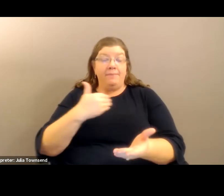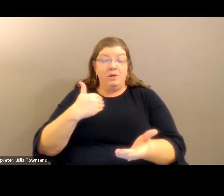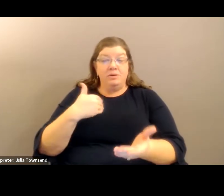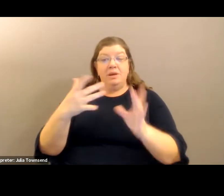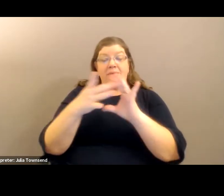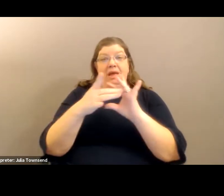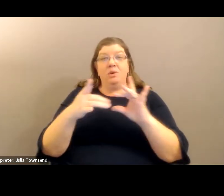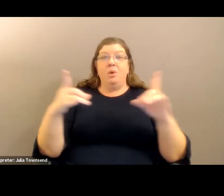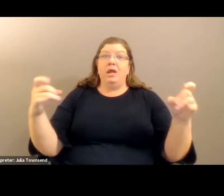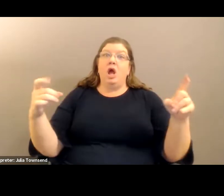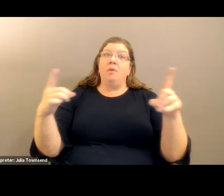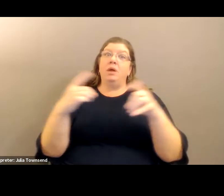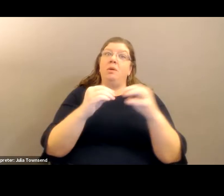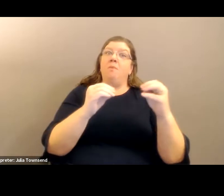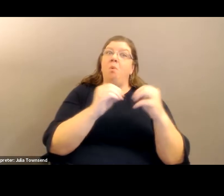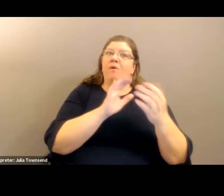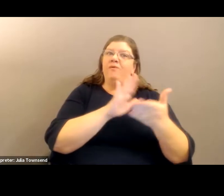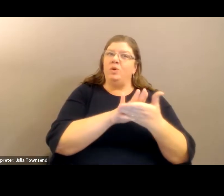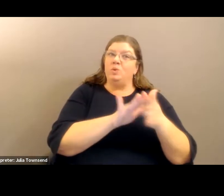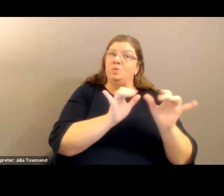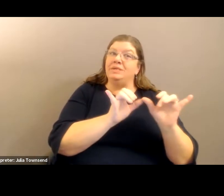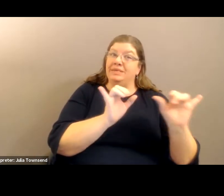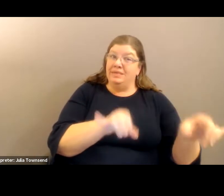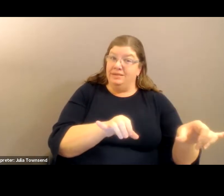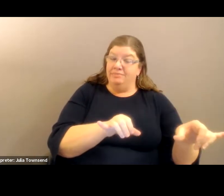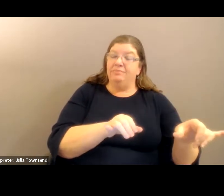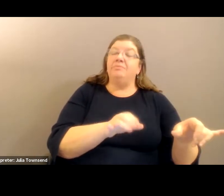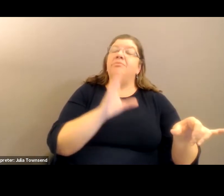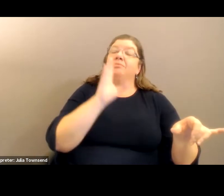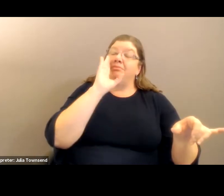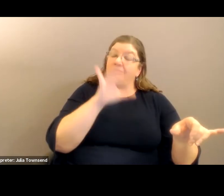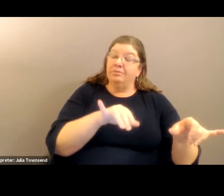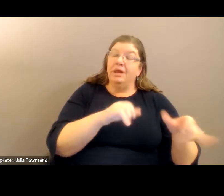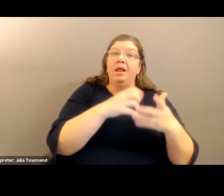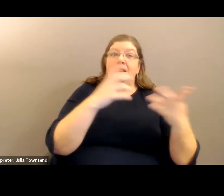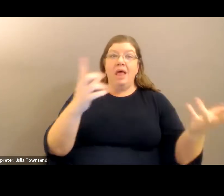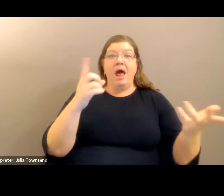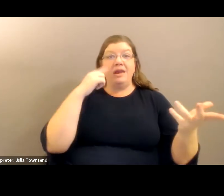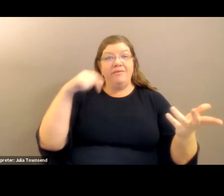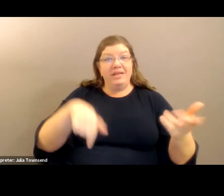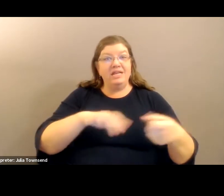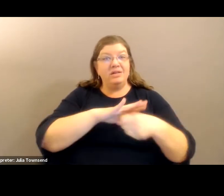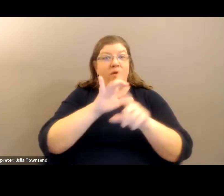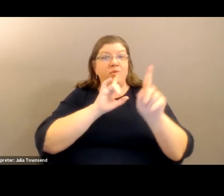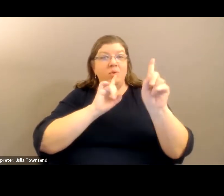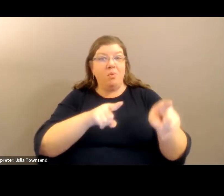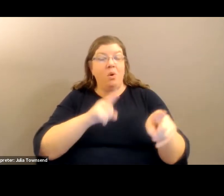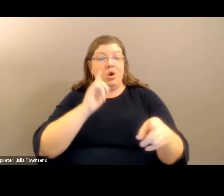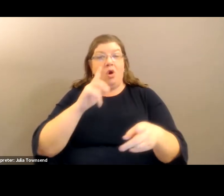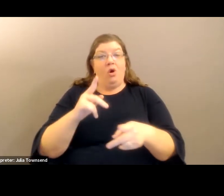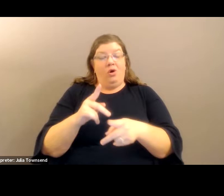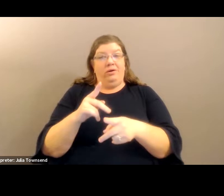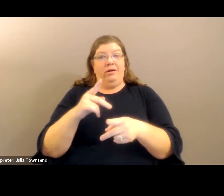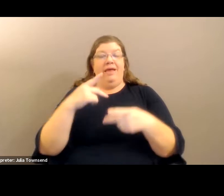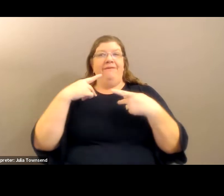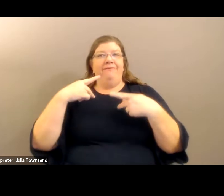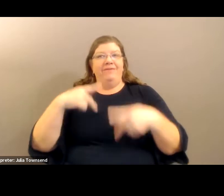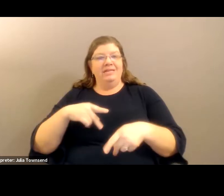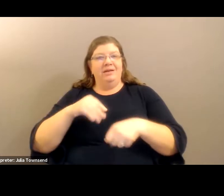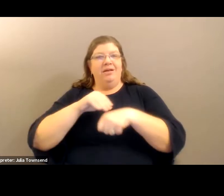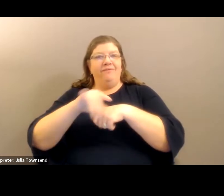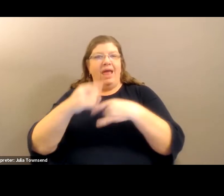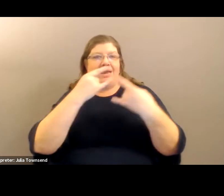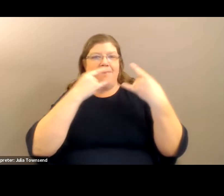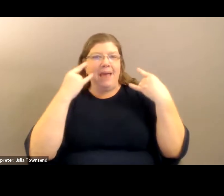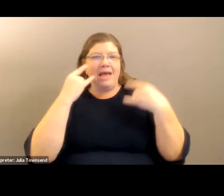more complicated with the school system. And I know a lot of what is presented on these COVID reports are the physical implications of a mask, what it looks